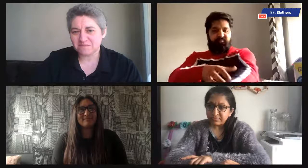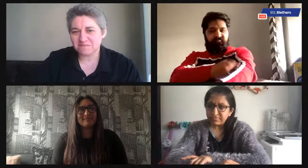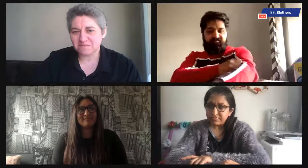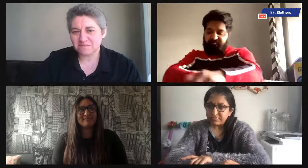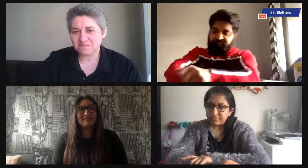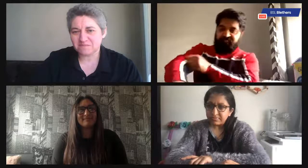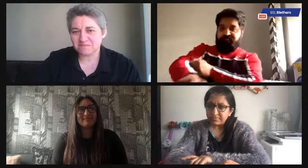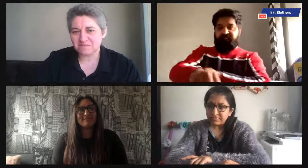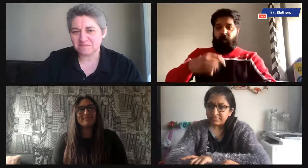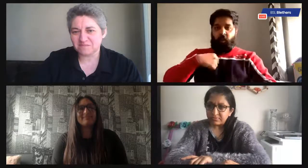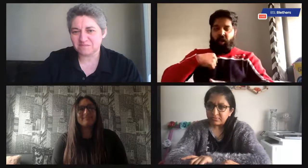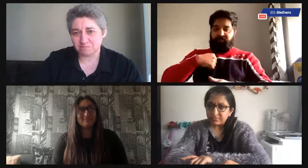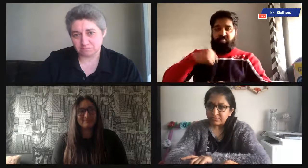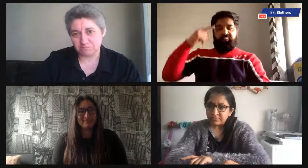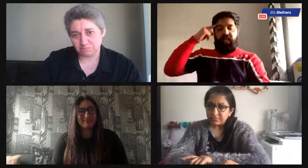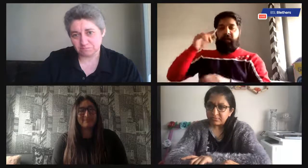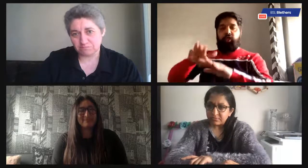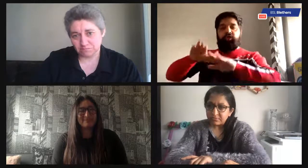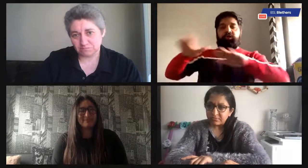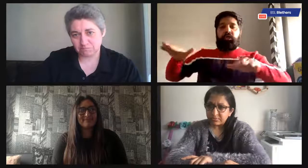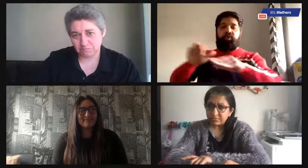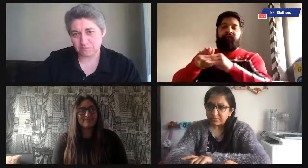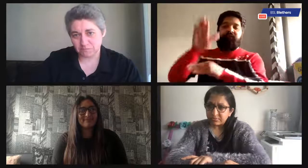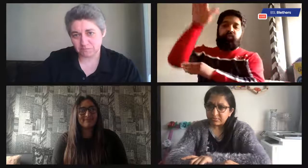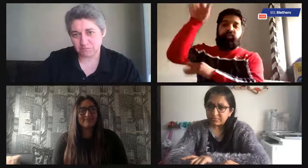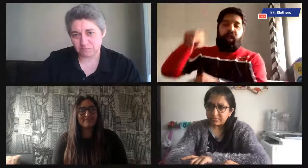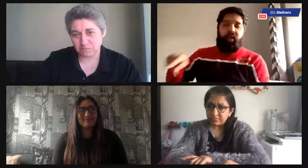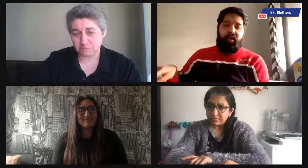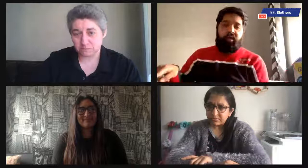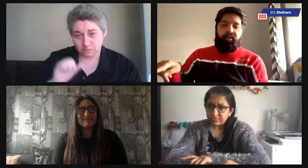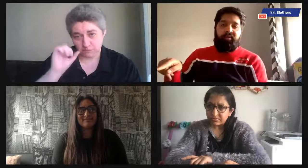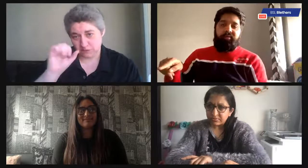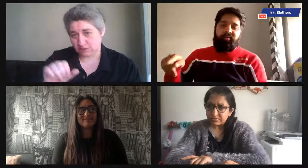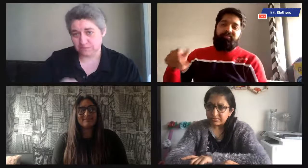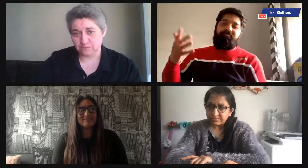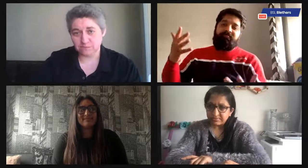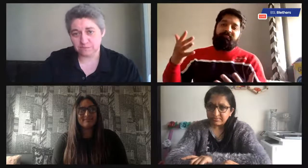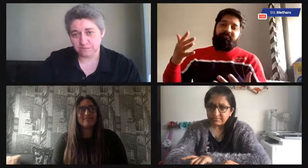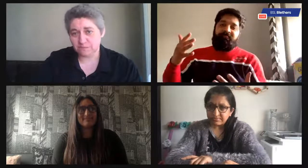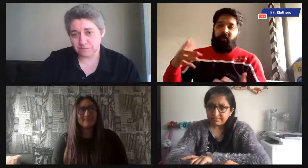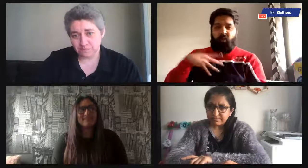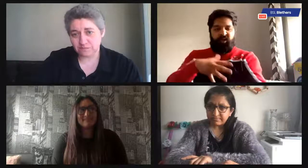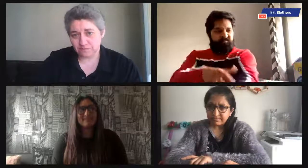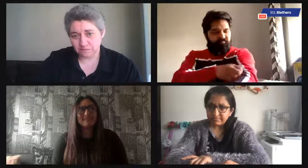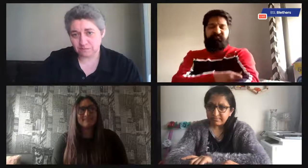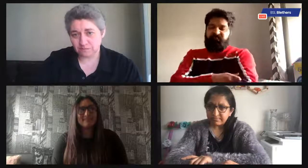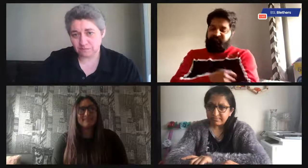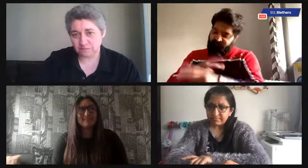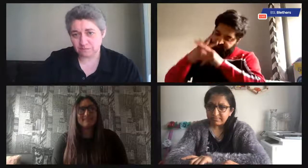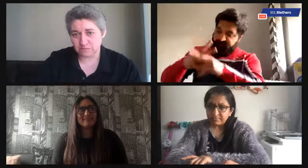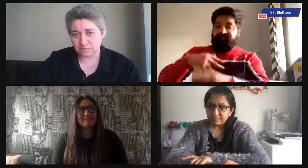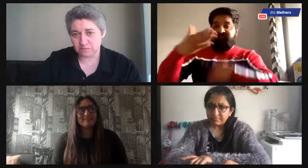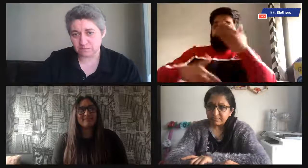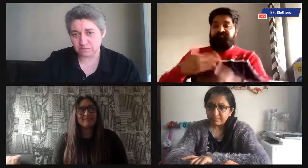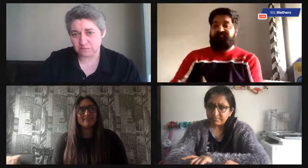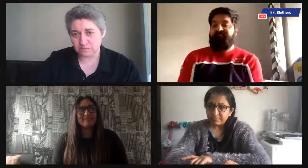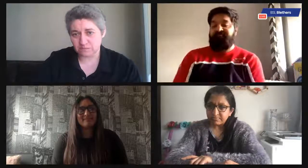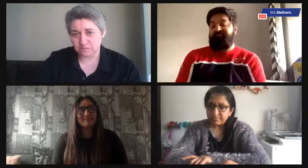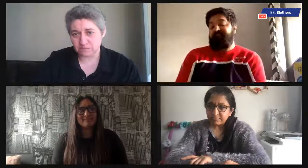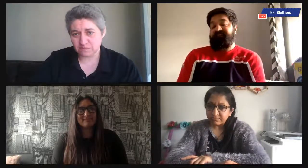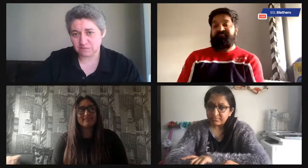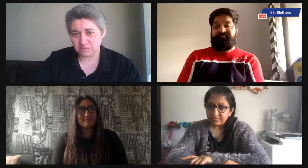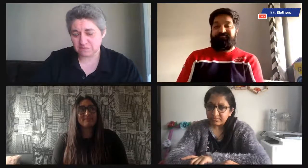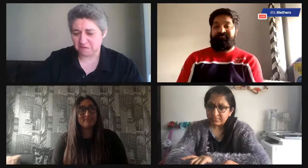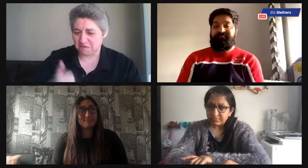from, participating in our climate change, meetings and feedback sessions. So they're looking about the future and they want